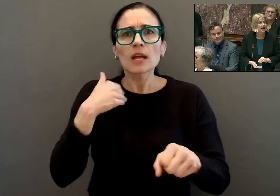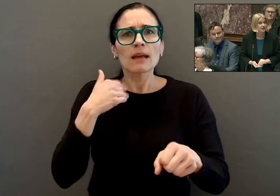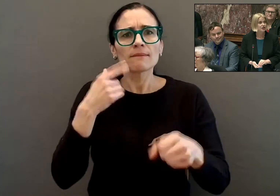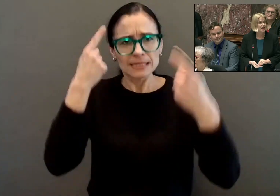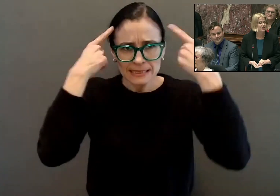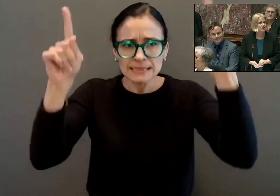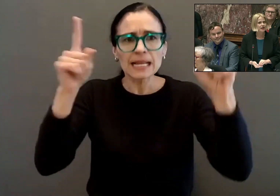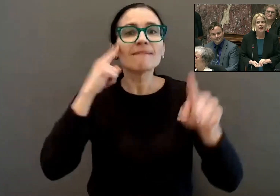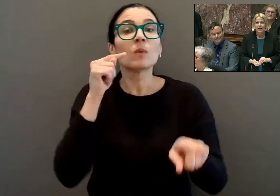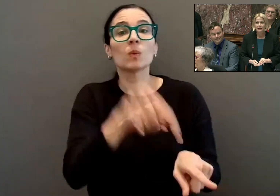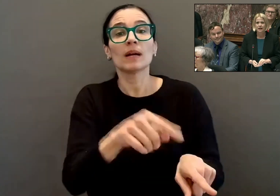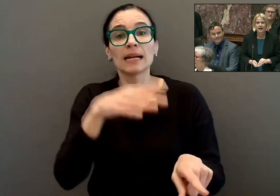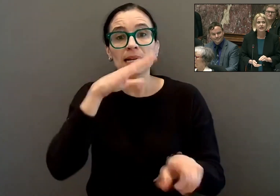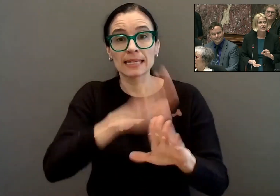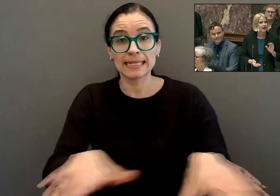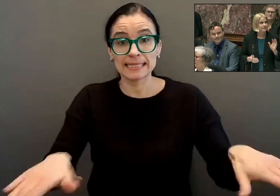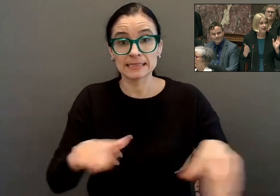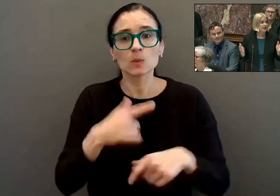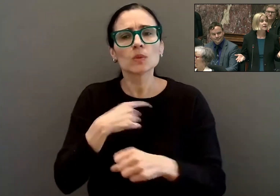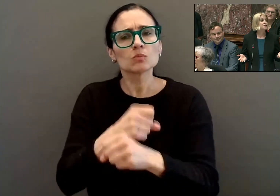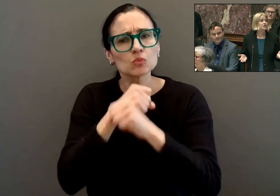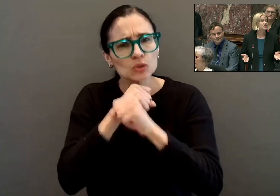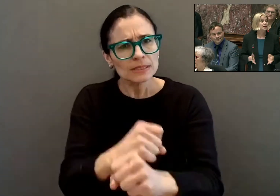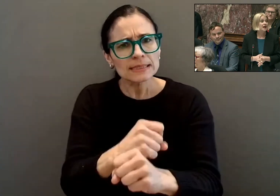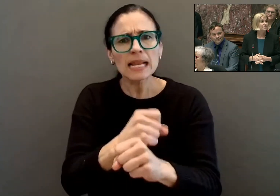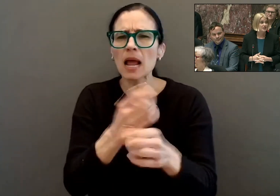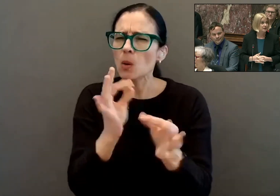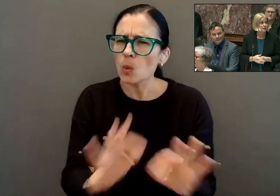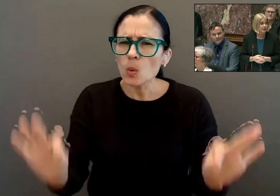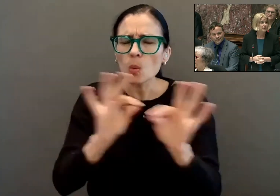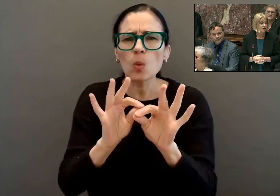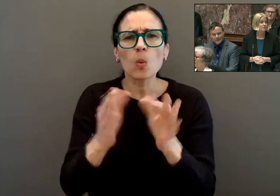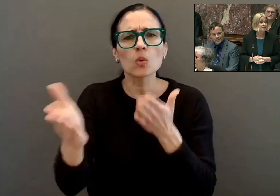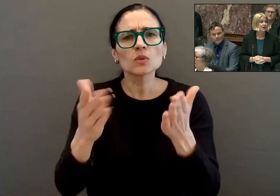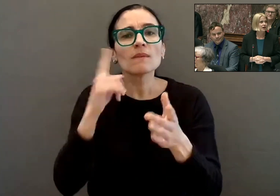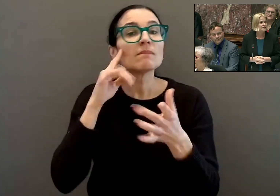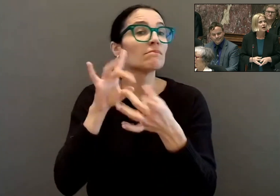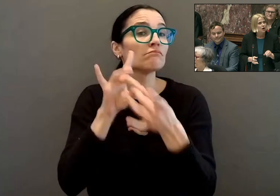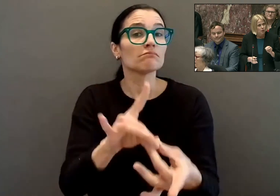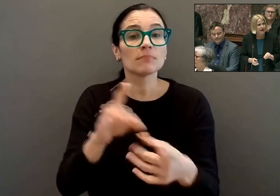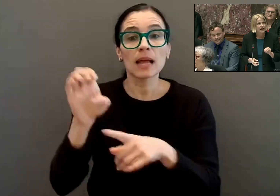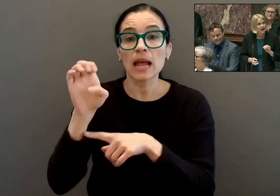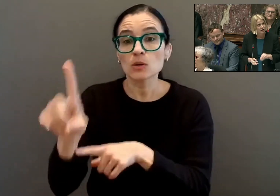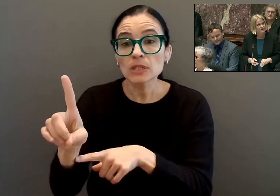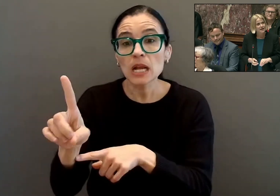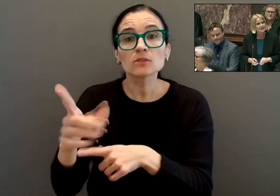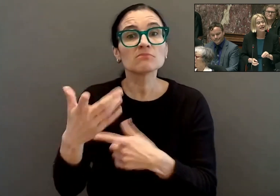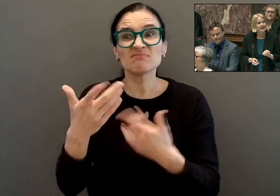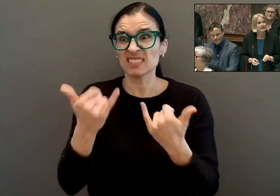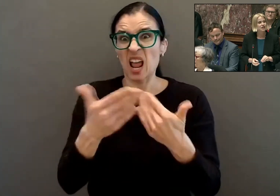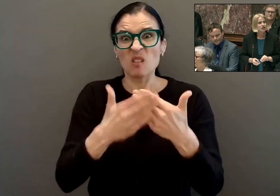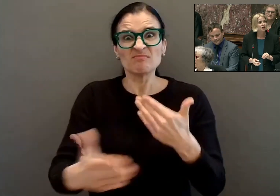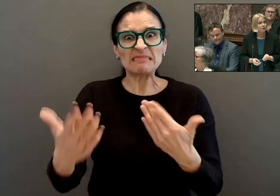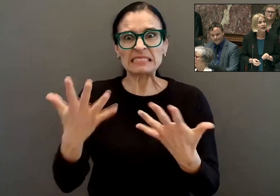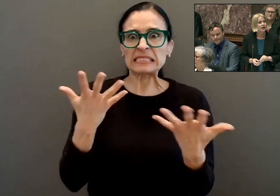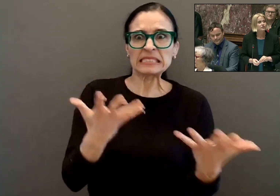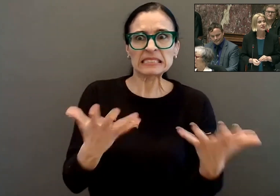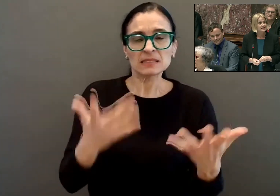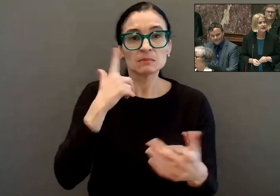like education in light of uncertain times, including Trump tariffs. We are investing an